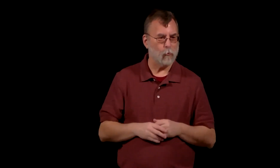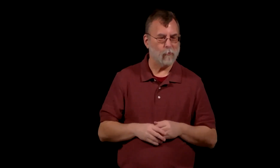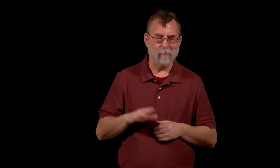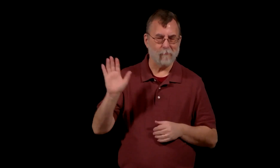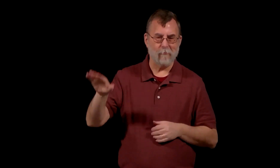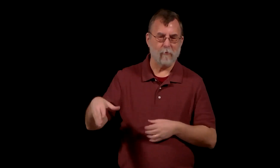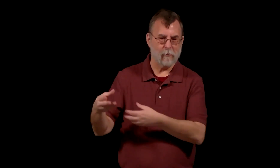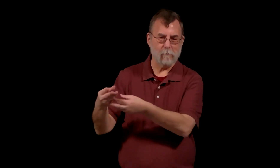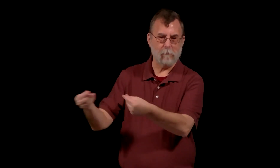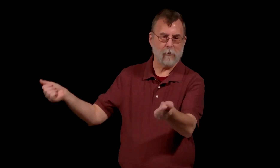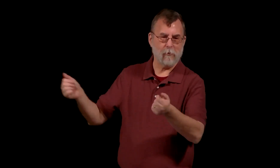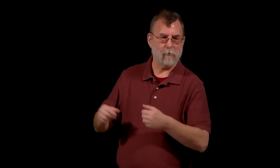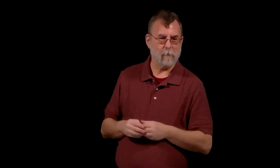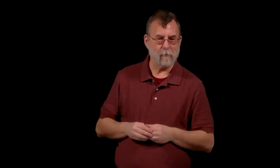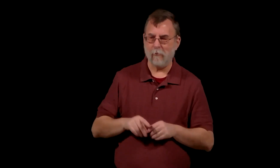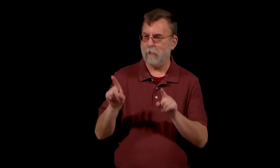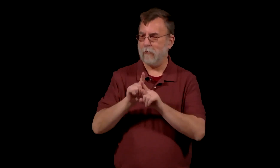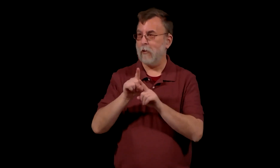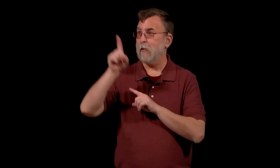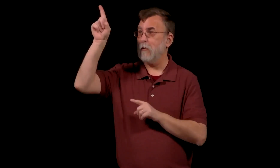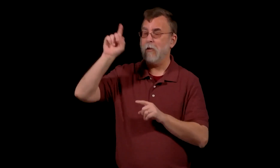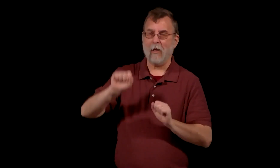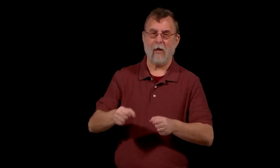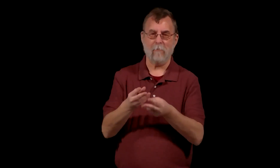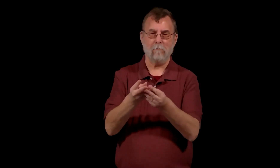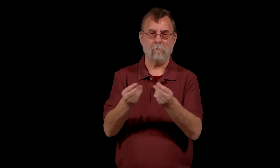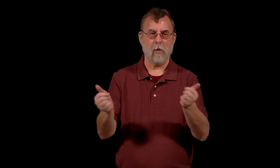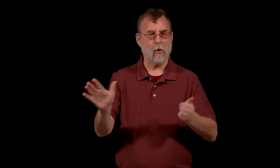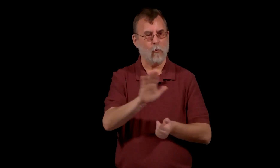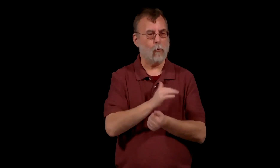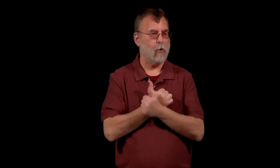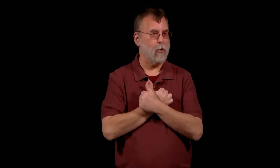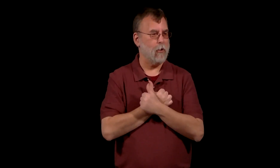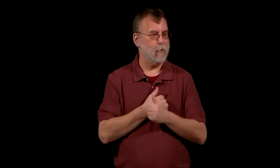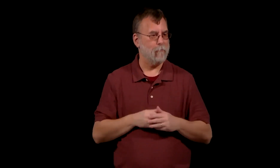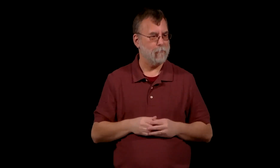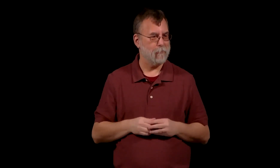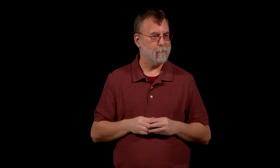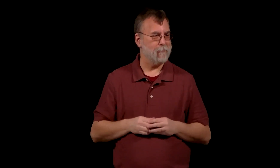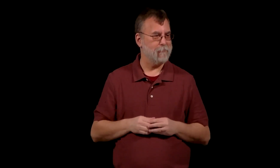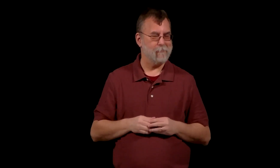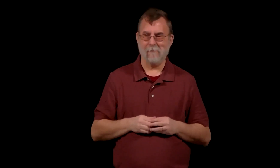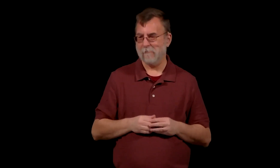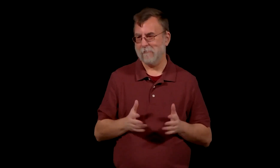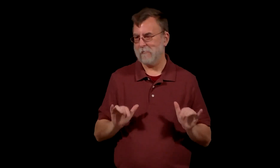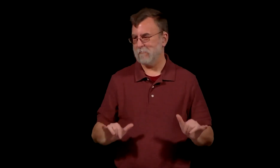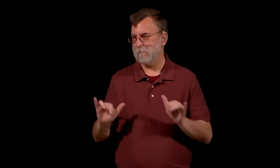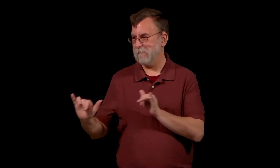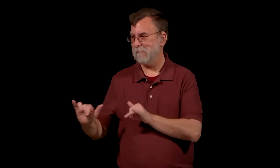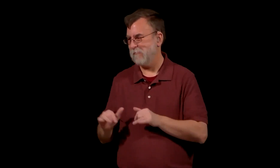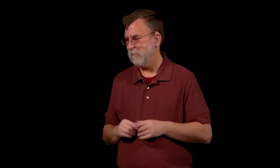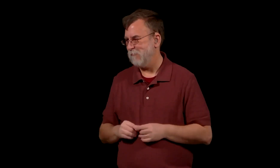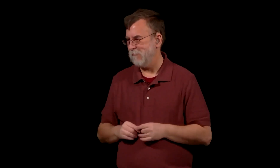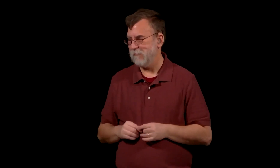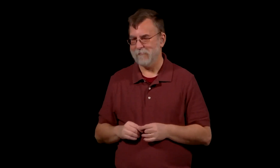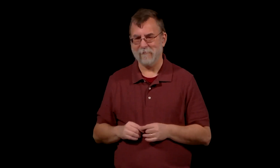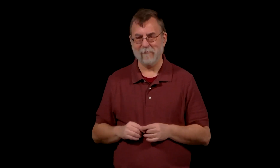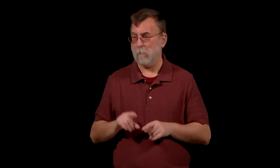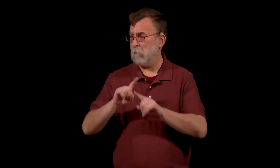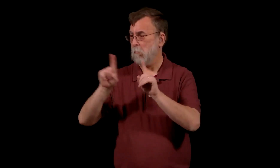And now you might be a little frustrated with the snow, but it's going to melt quick. And God's love